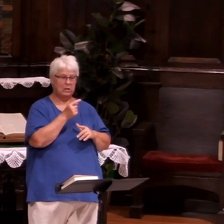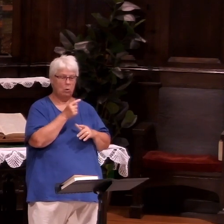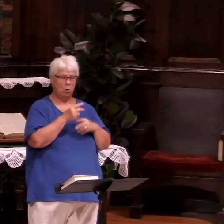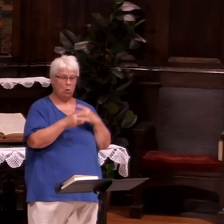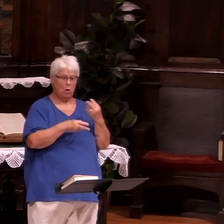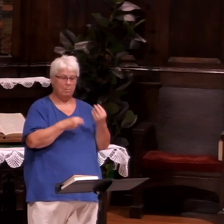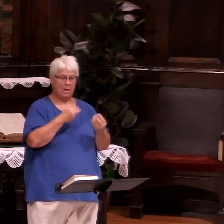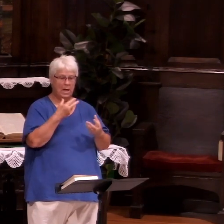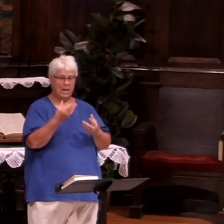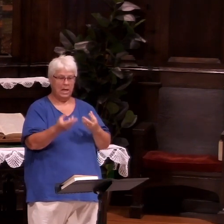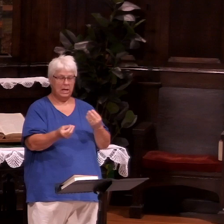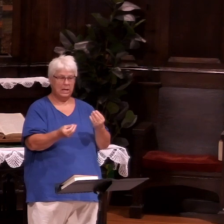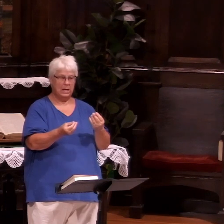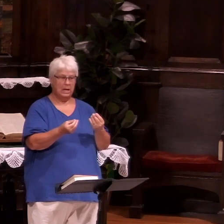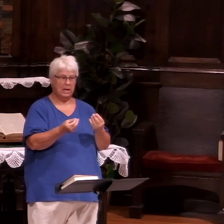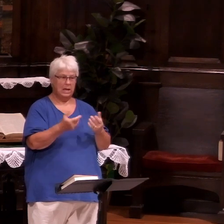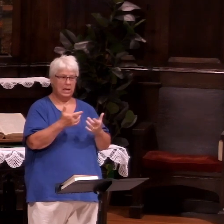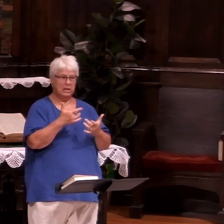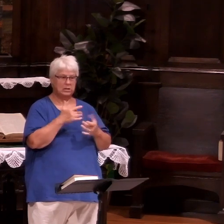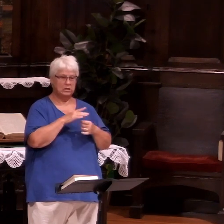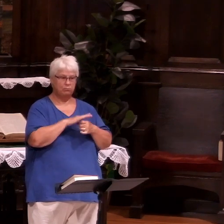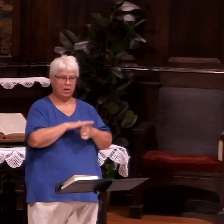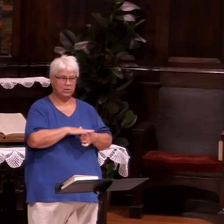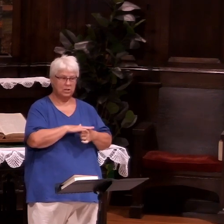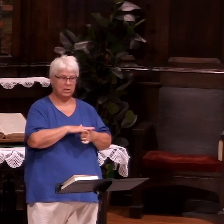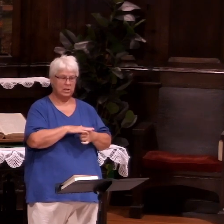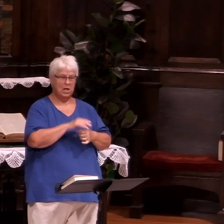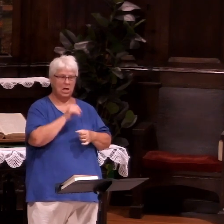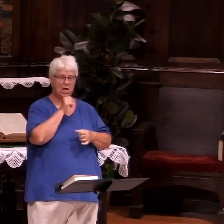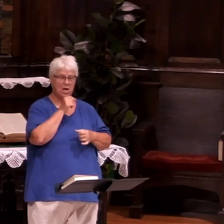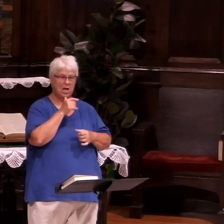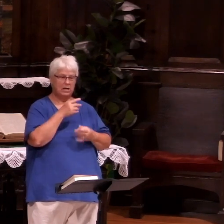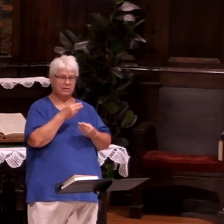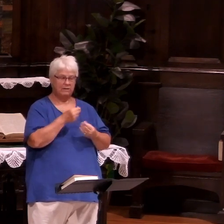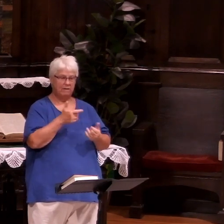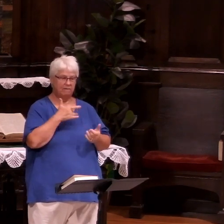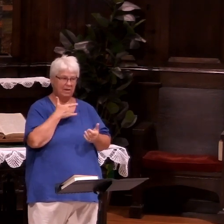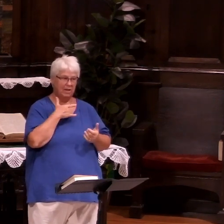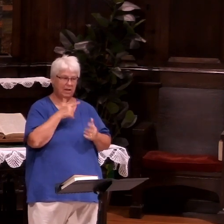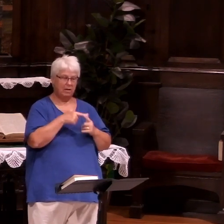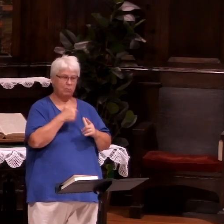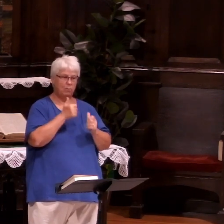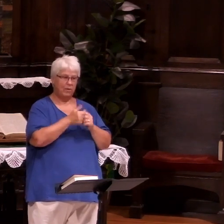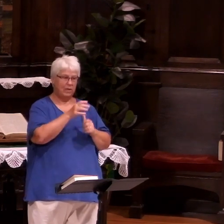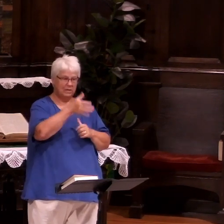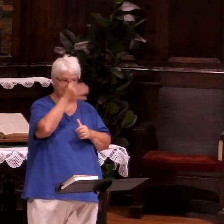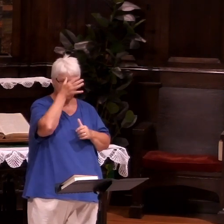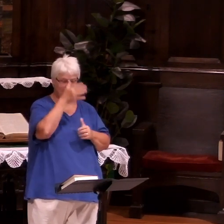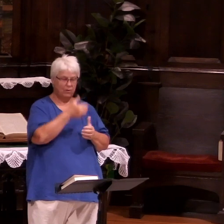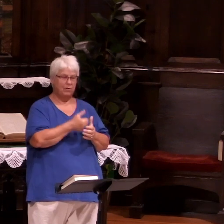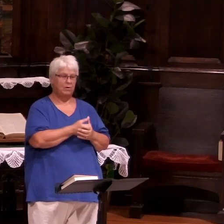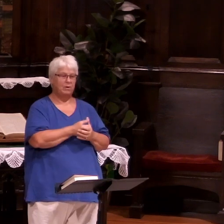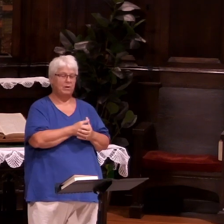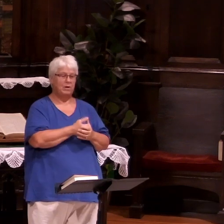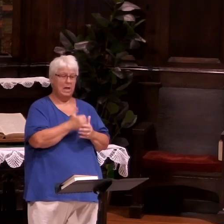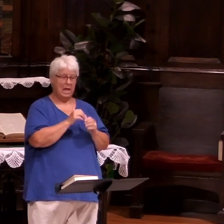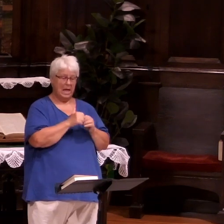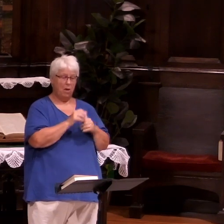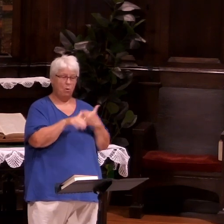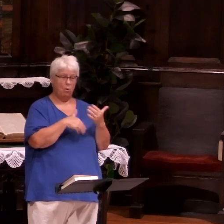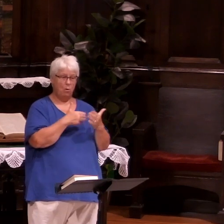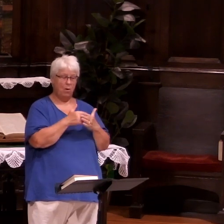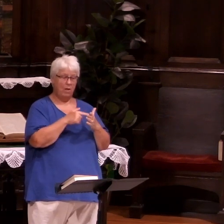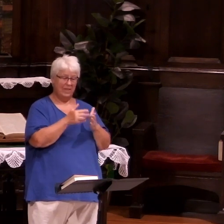unpack his depression and his unresolved feelings around his own father, and how all